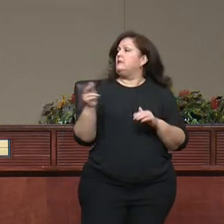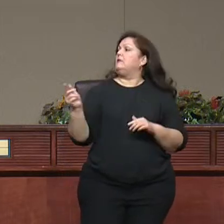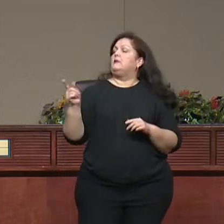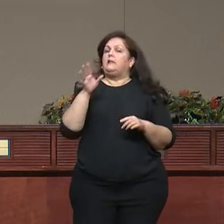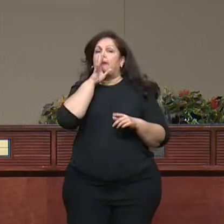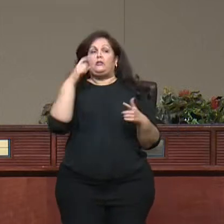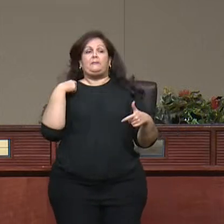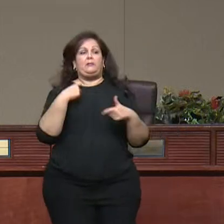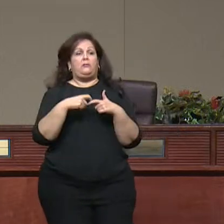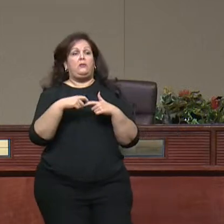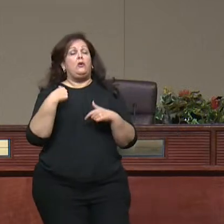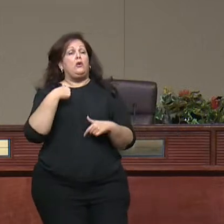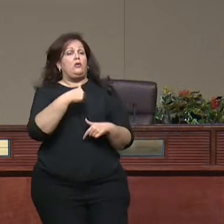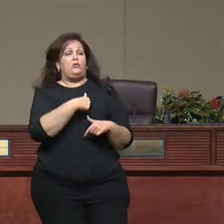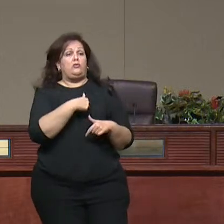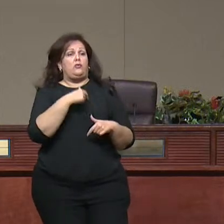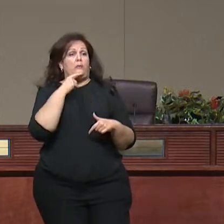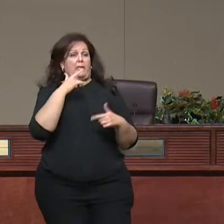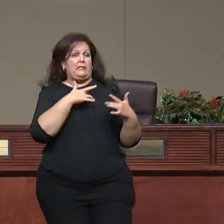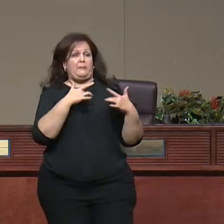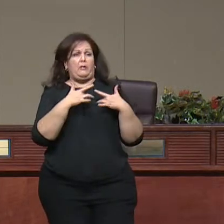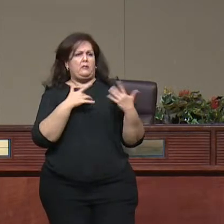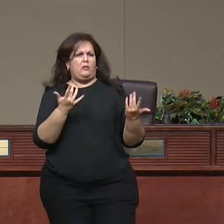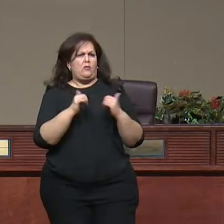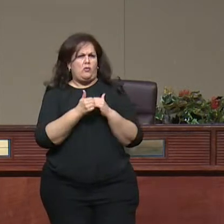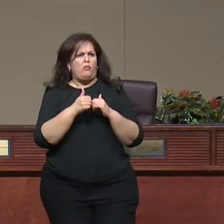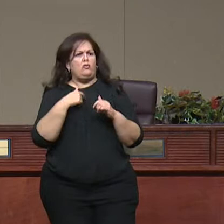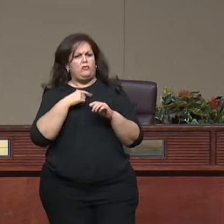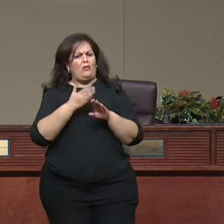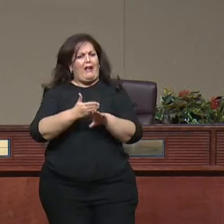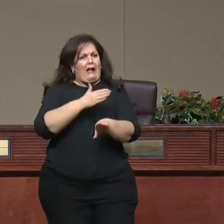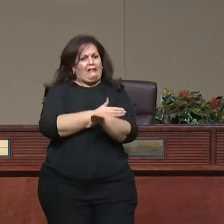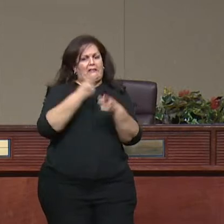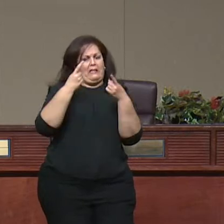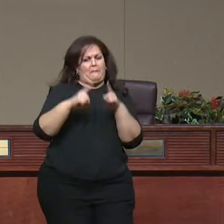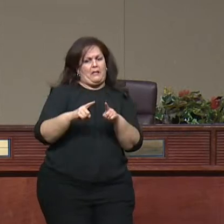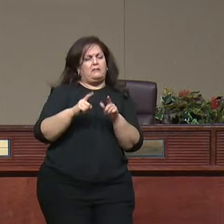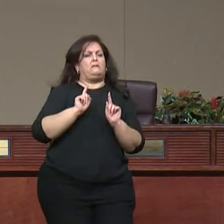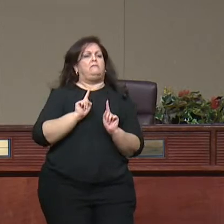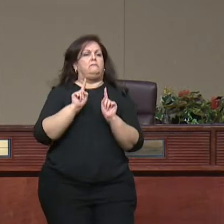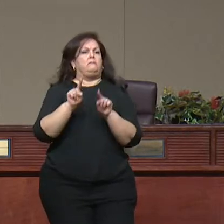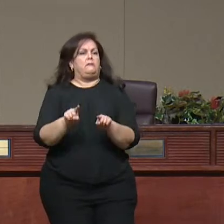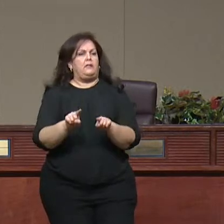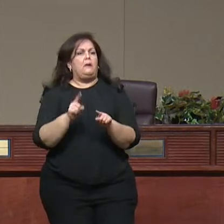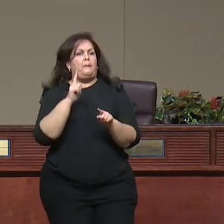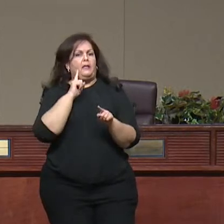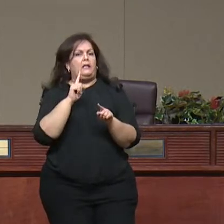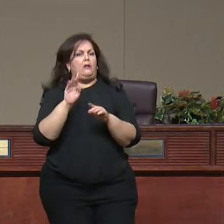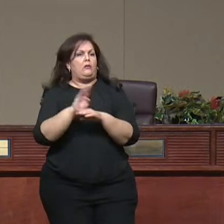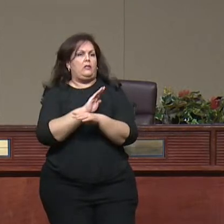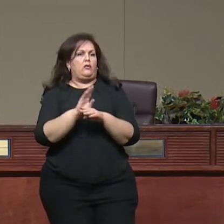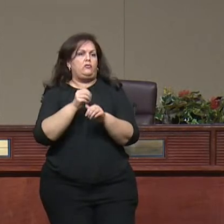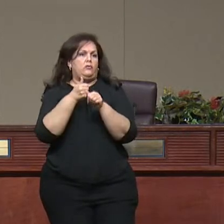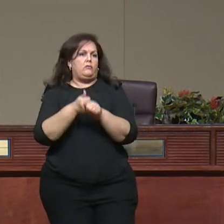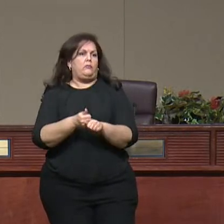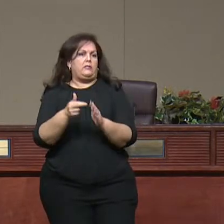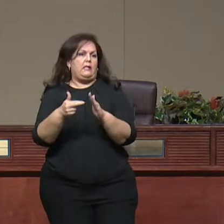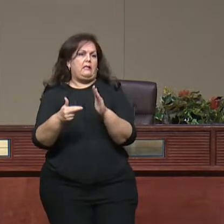Nuestro acercamiento a esta preocupación ha sido ser proactivos para ganar el cumplimiento de las empresas, incluyendo los